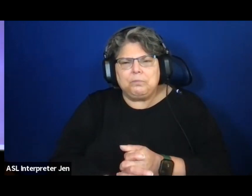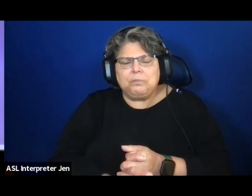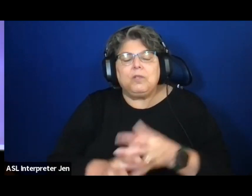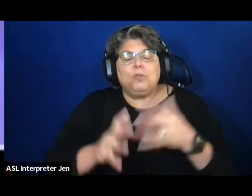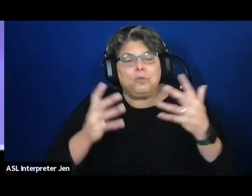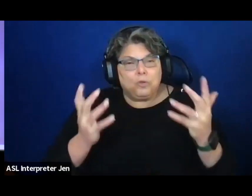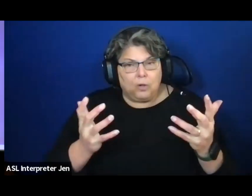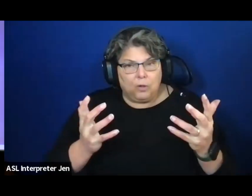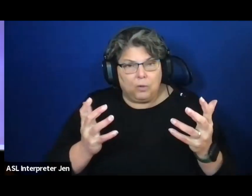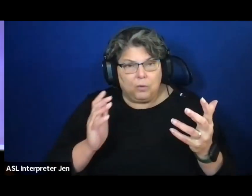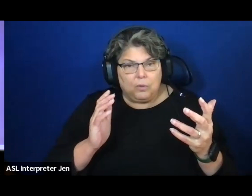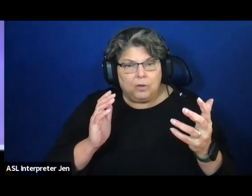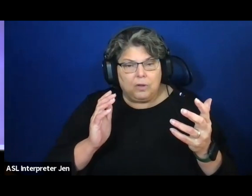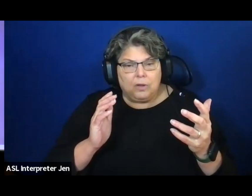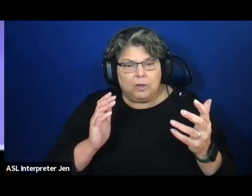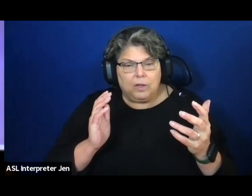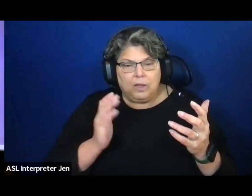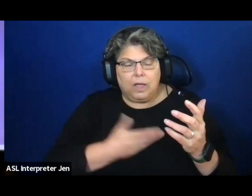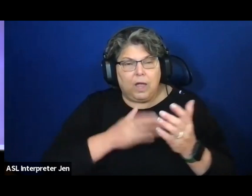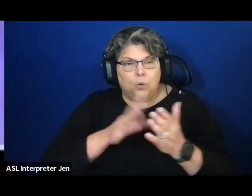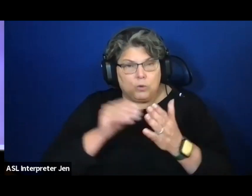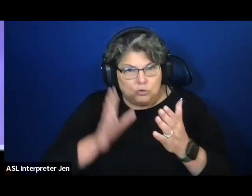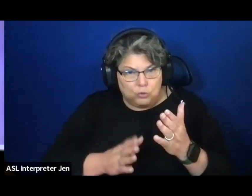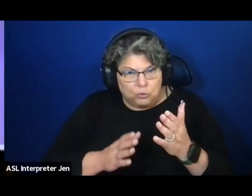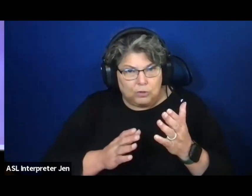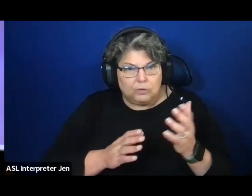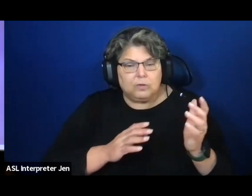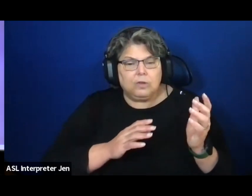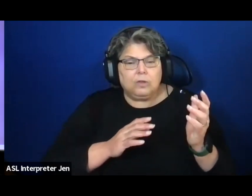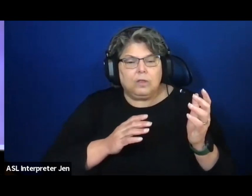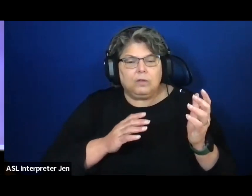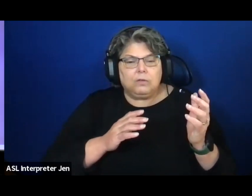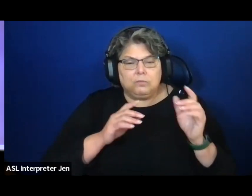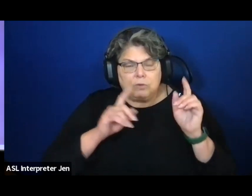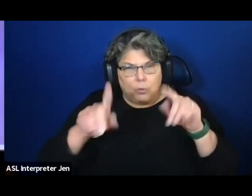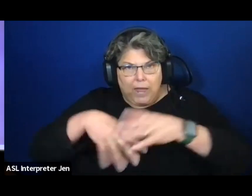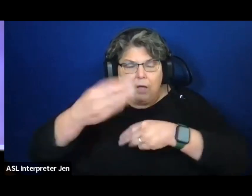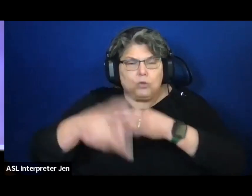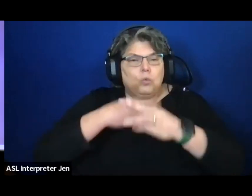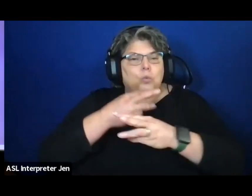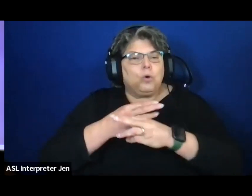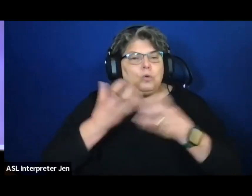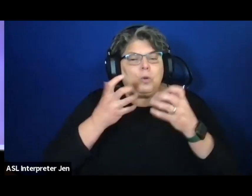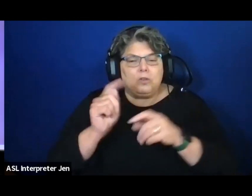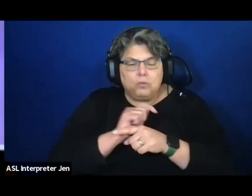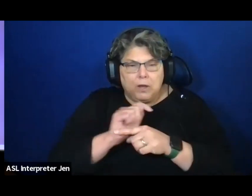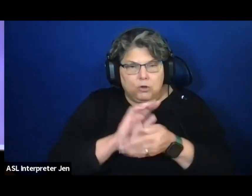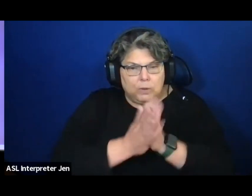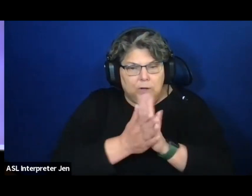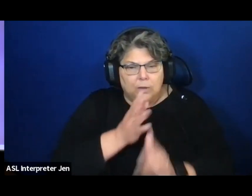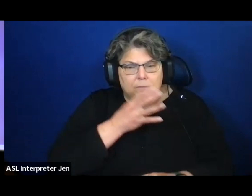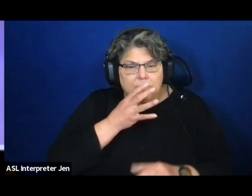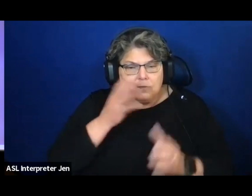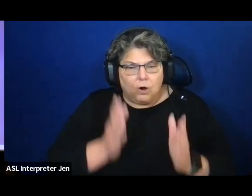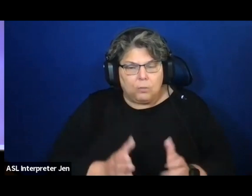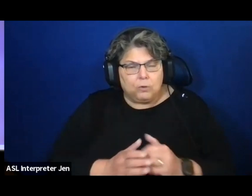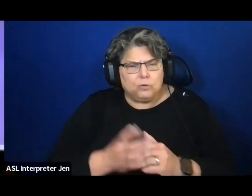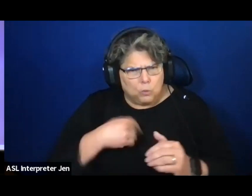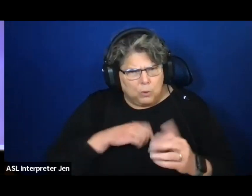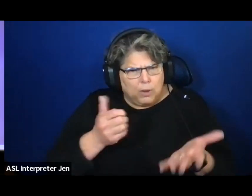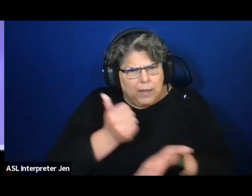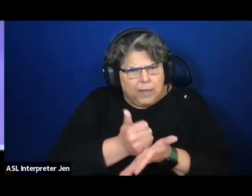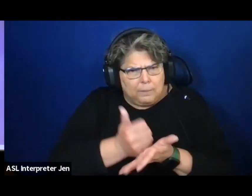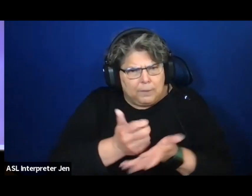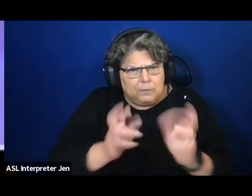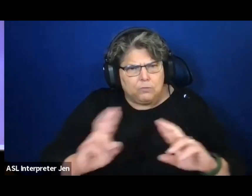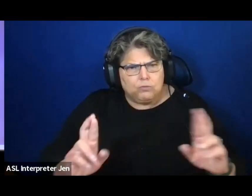So our students going into the world that we're training to be farmers, right? And agriculturists and all of these folks going to these industries, we need to prepare them. And